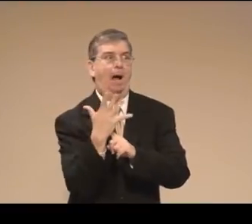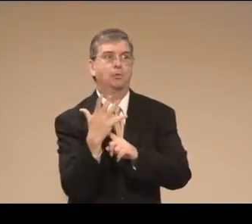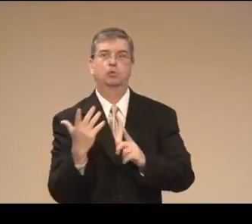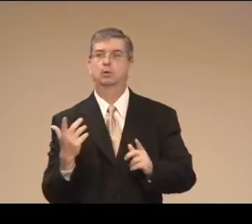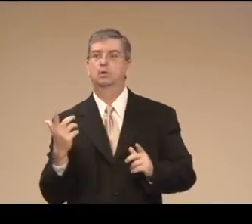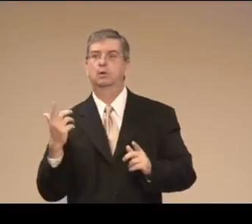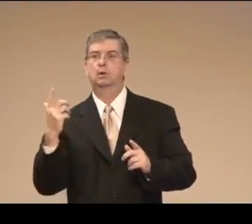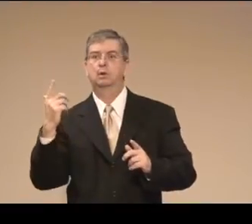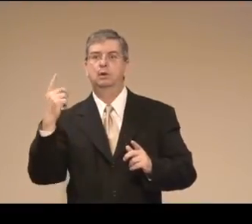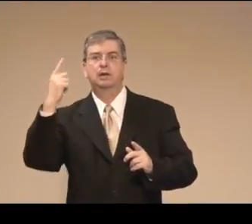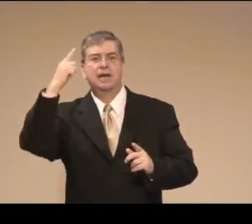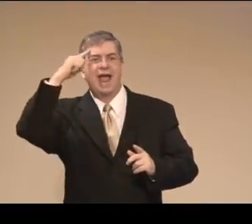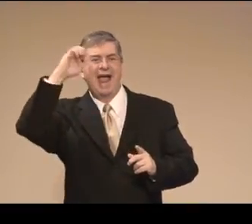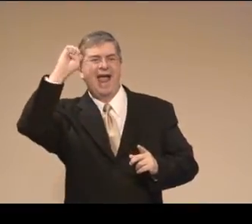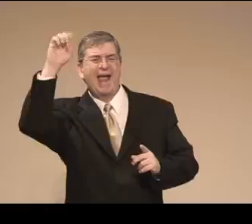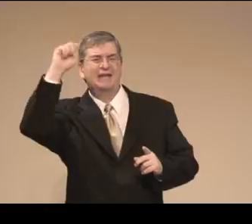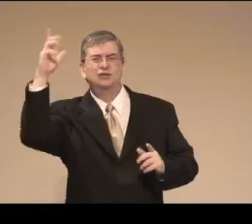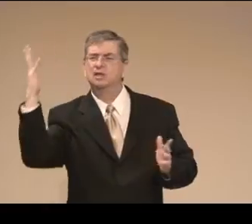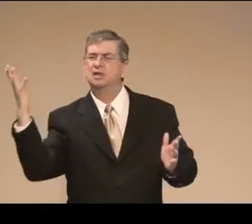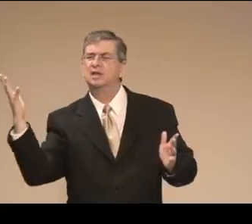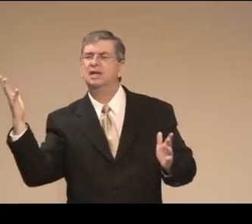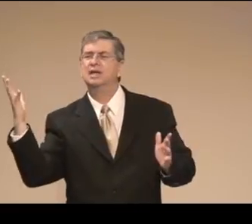that. Even if you're not popular.